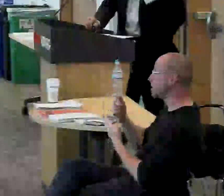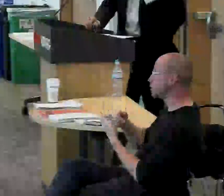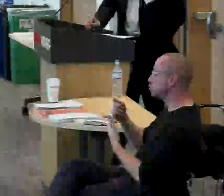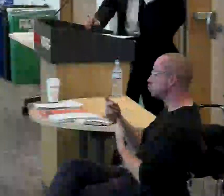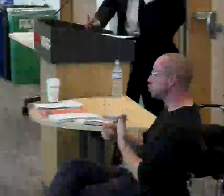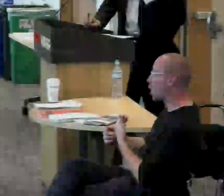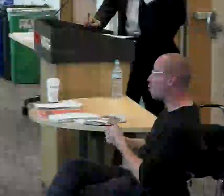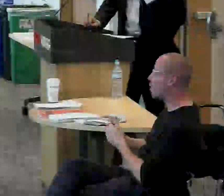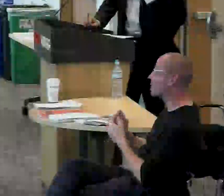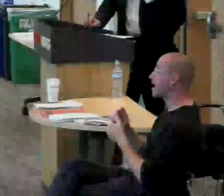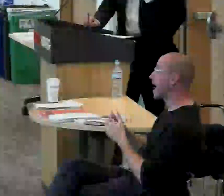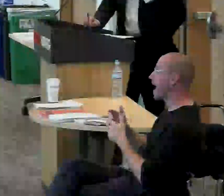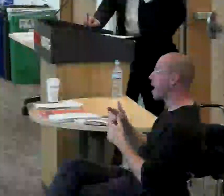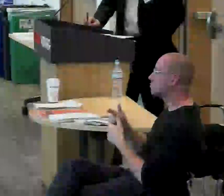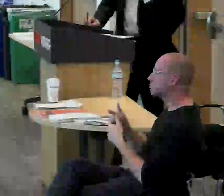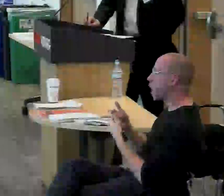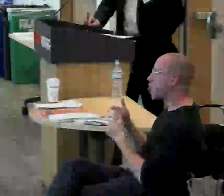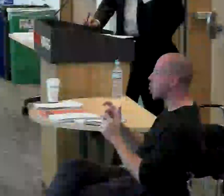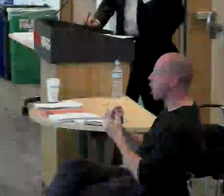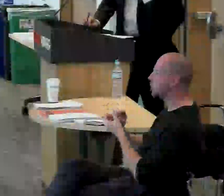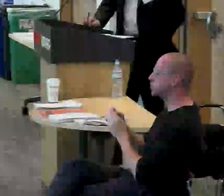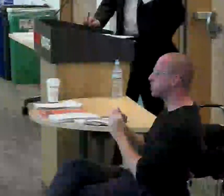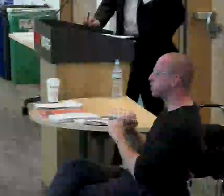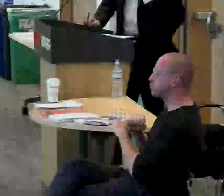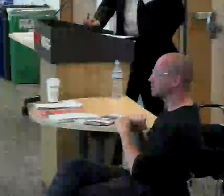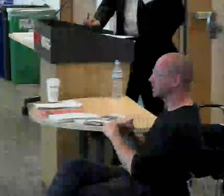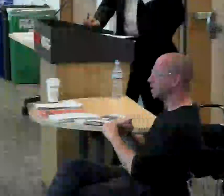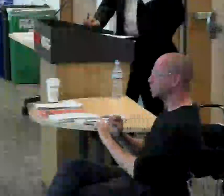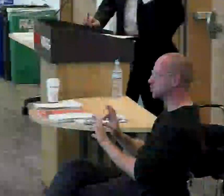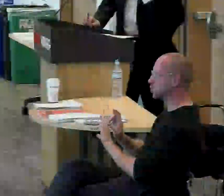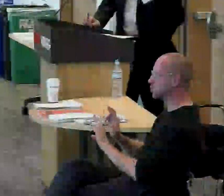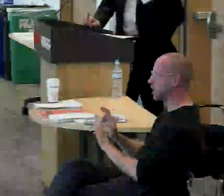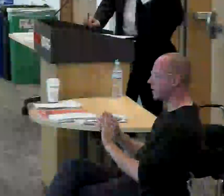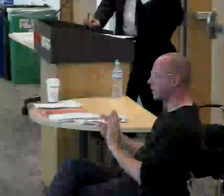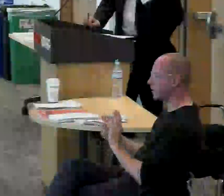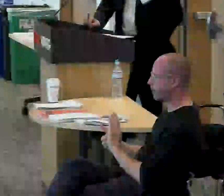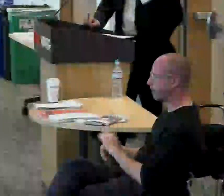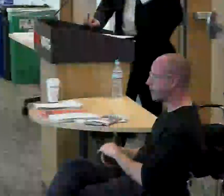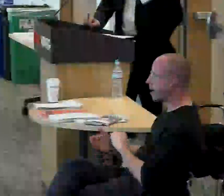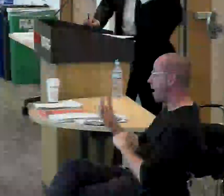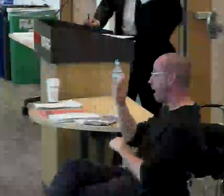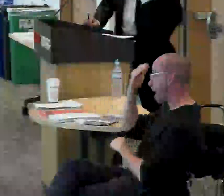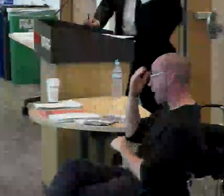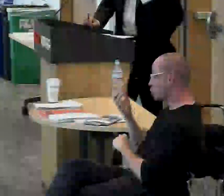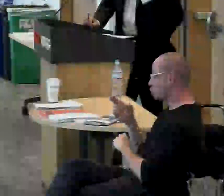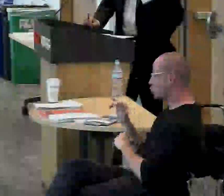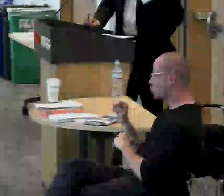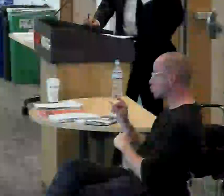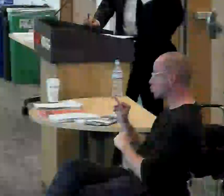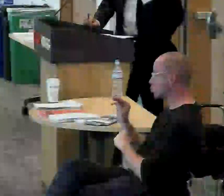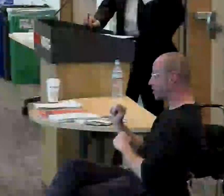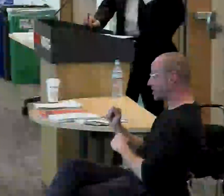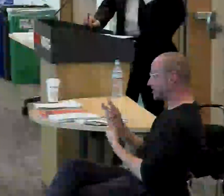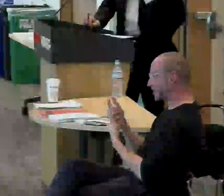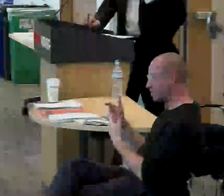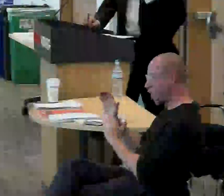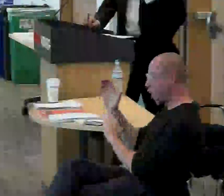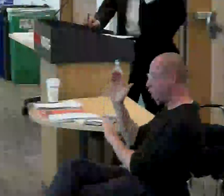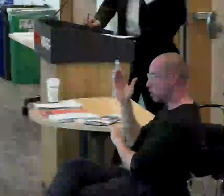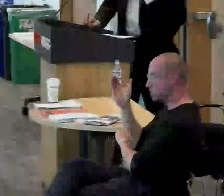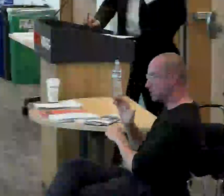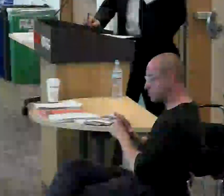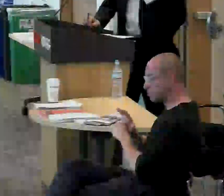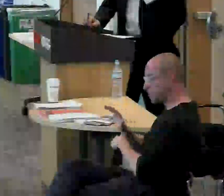place. And at the same time, I knew Christina had done a bunch of presentations, but 311 in less than a